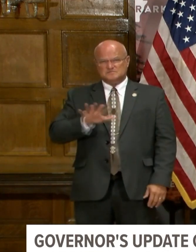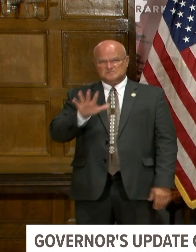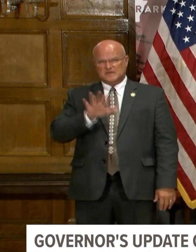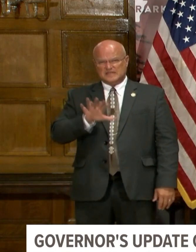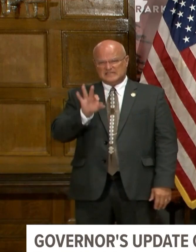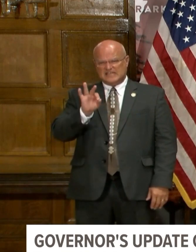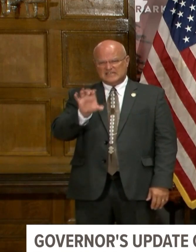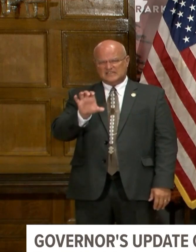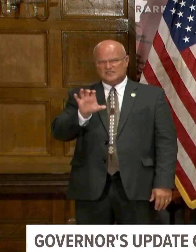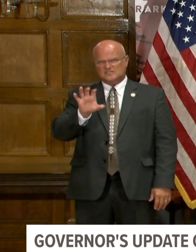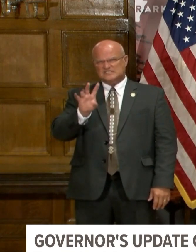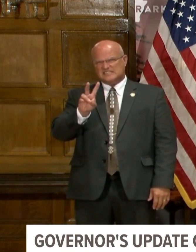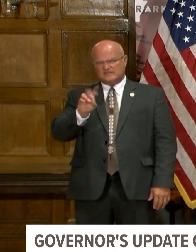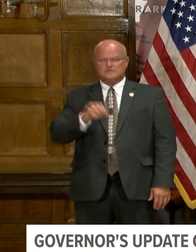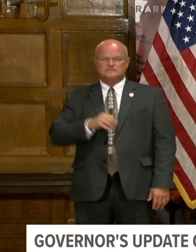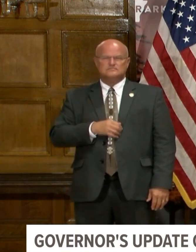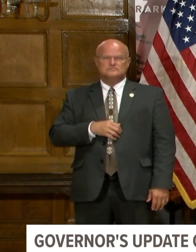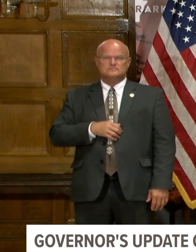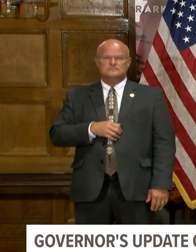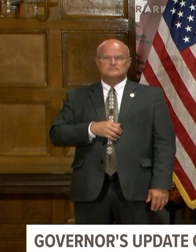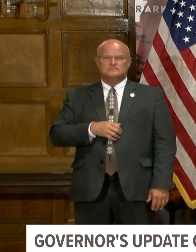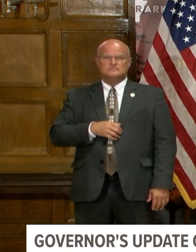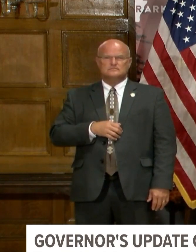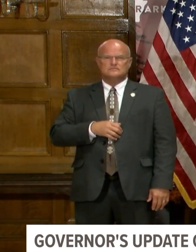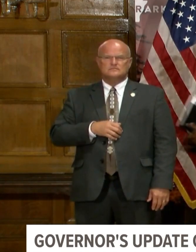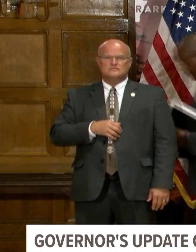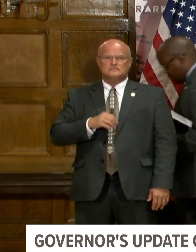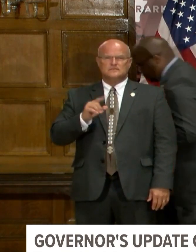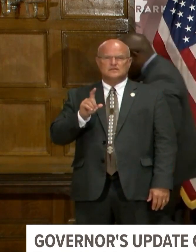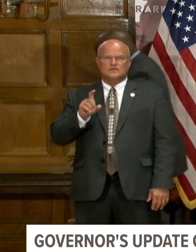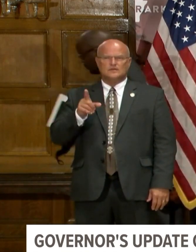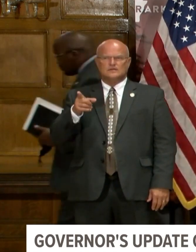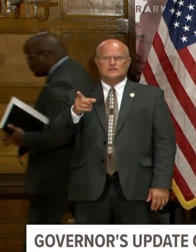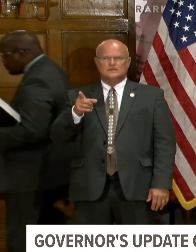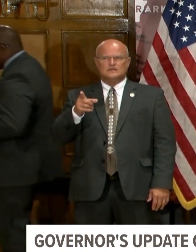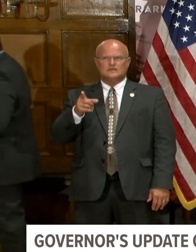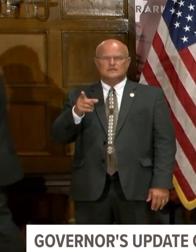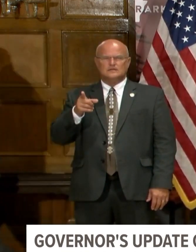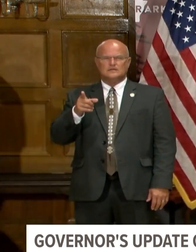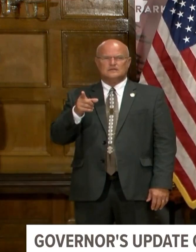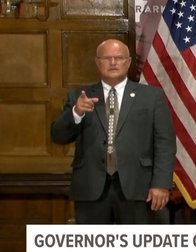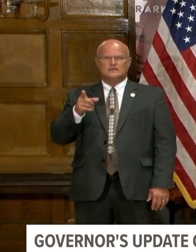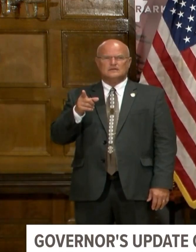approximately 907. There's another question.